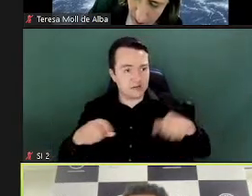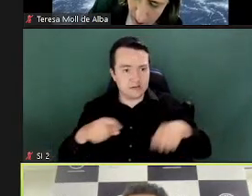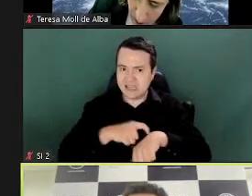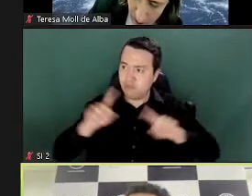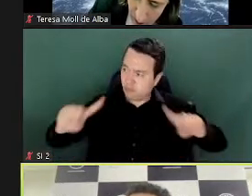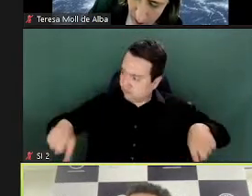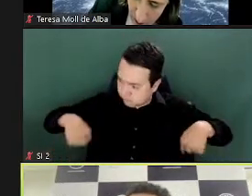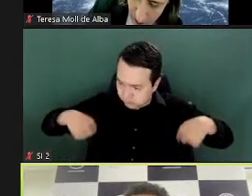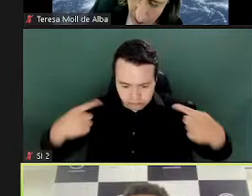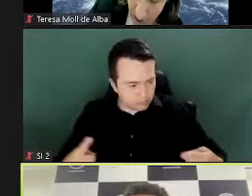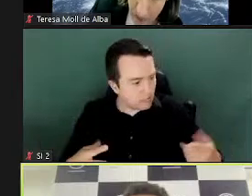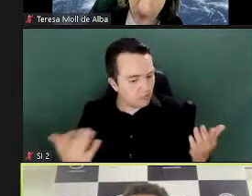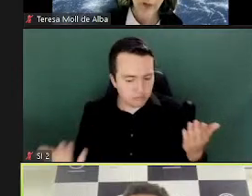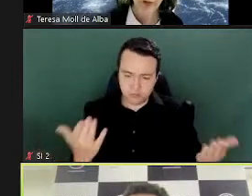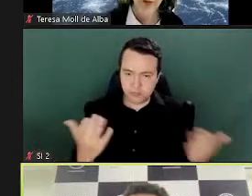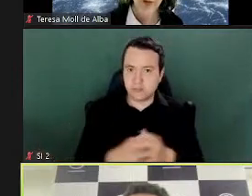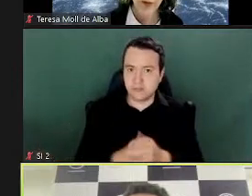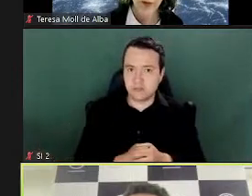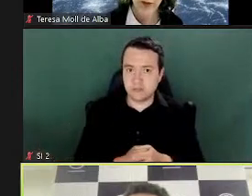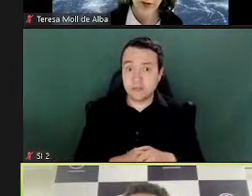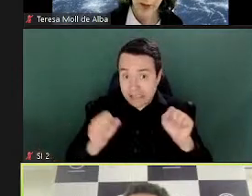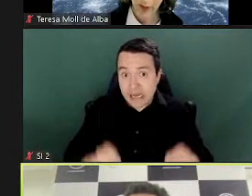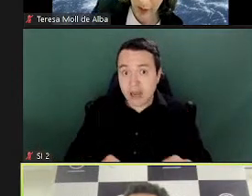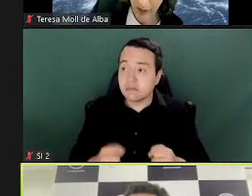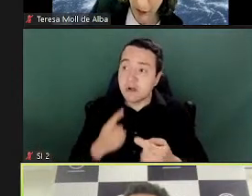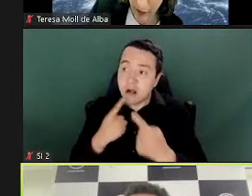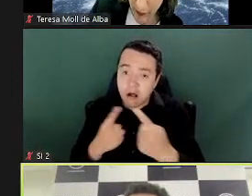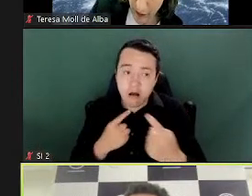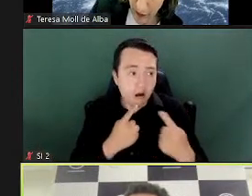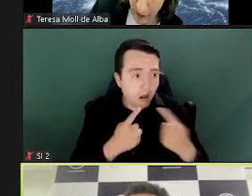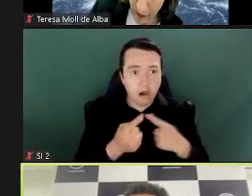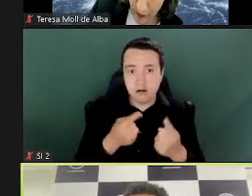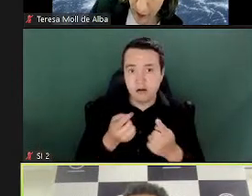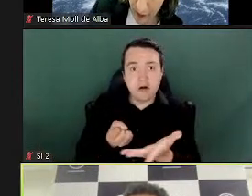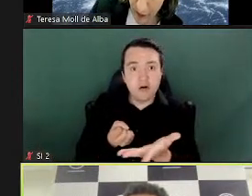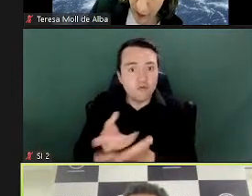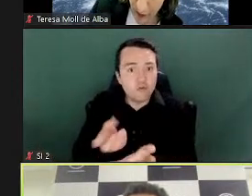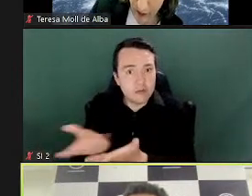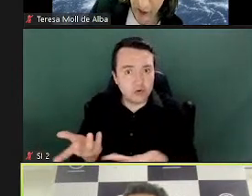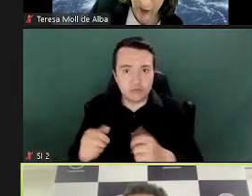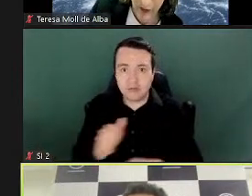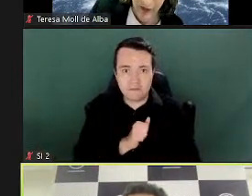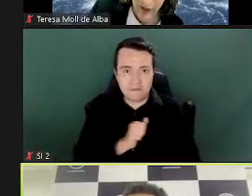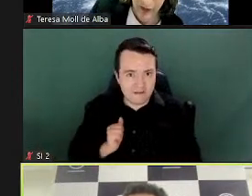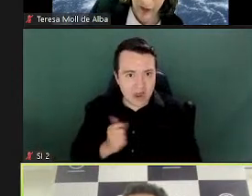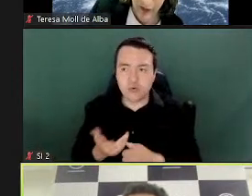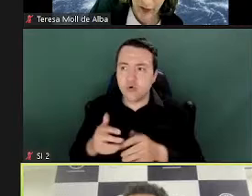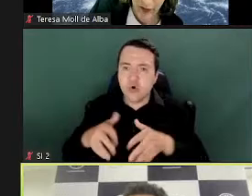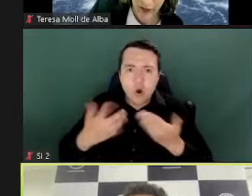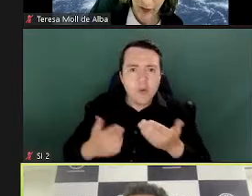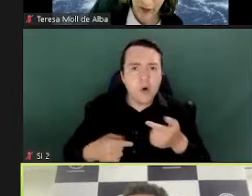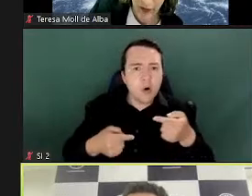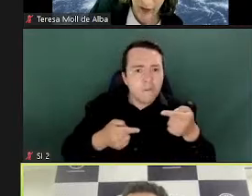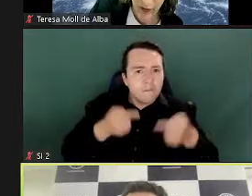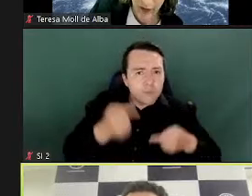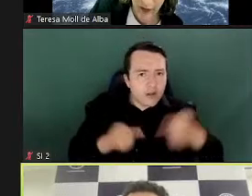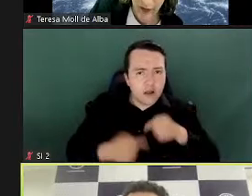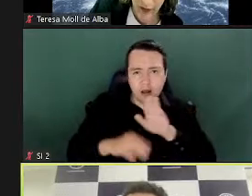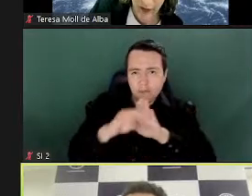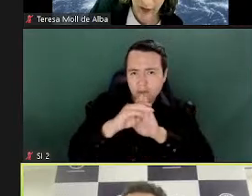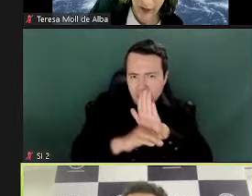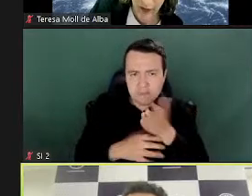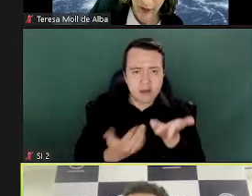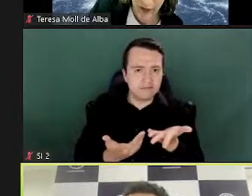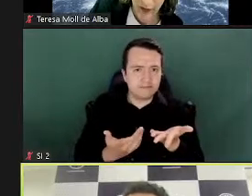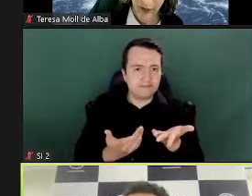so here we will harness the information to collaborate with public private sectors in the improvement the betterment of the